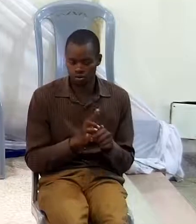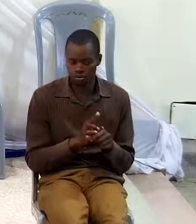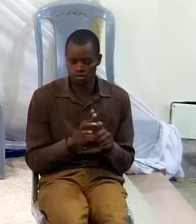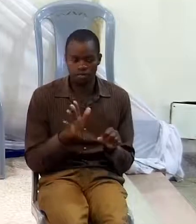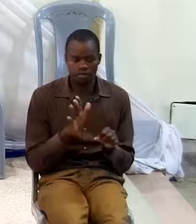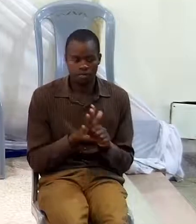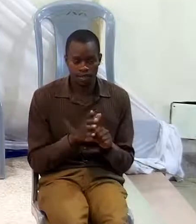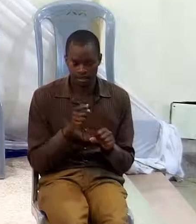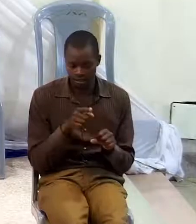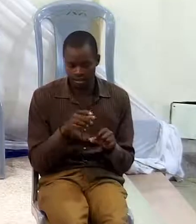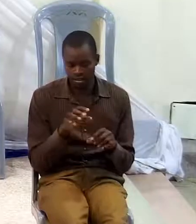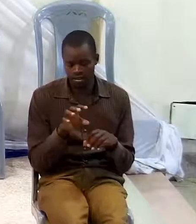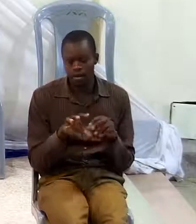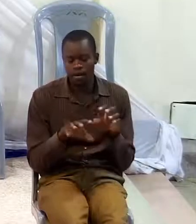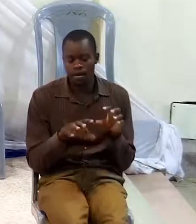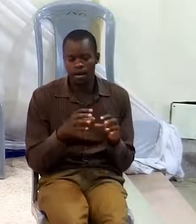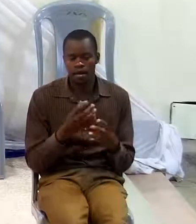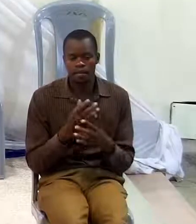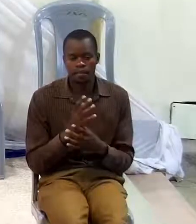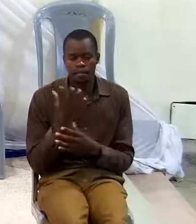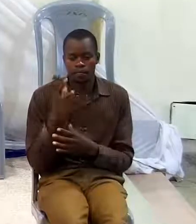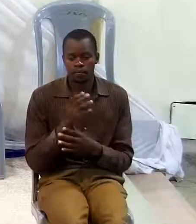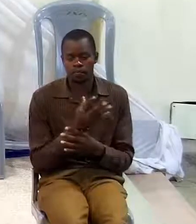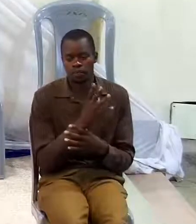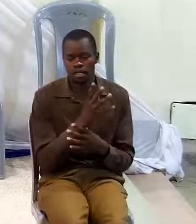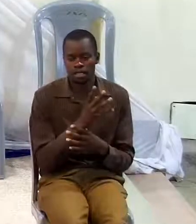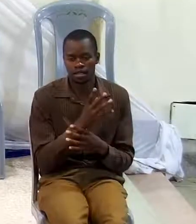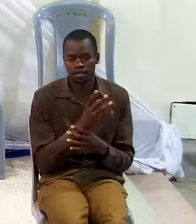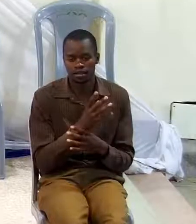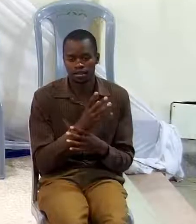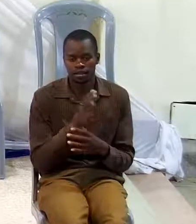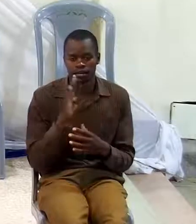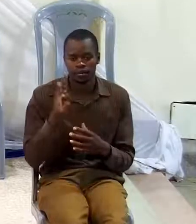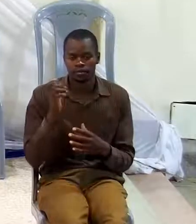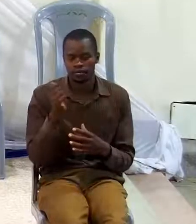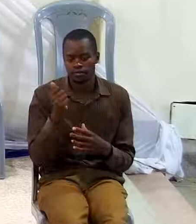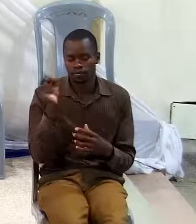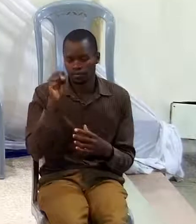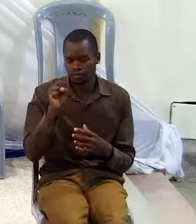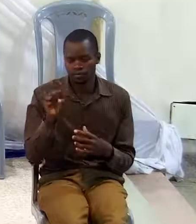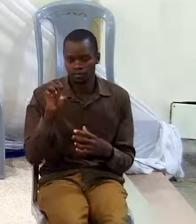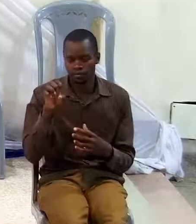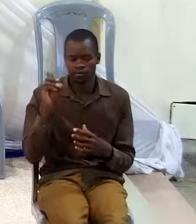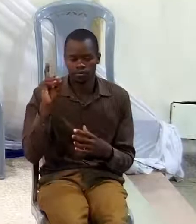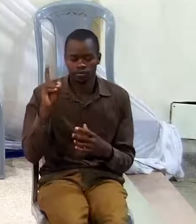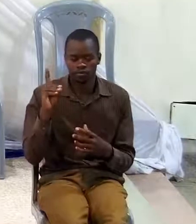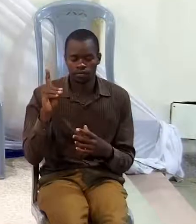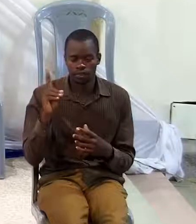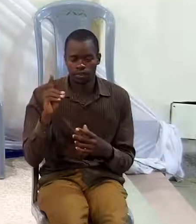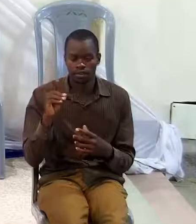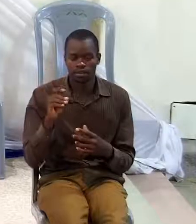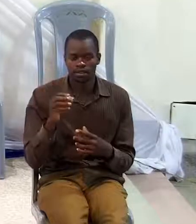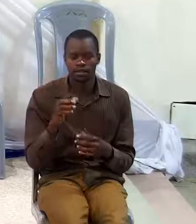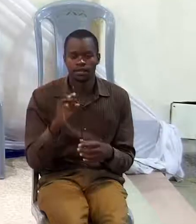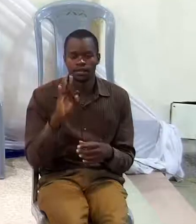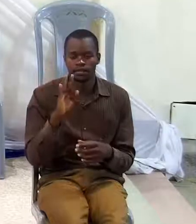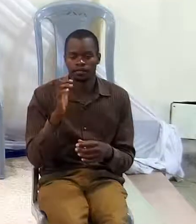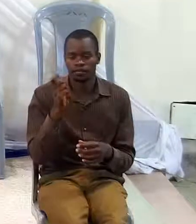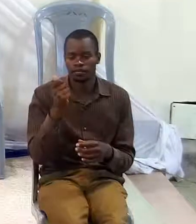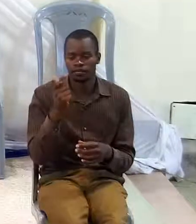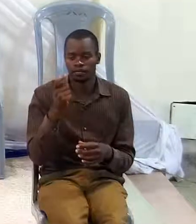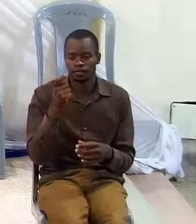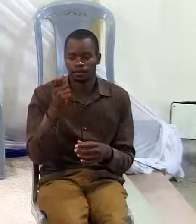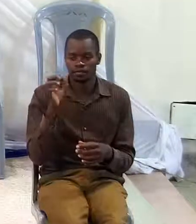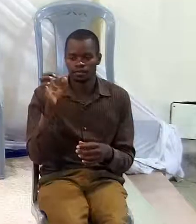proteins. Where you are using plant-based proteins, because plant-based proteins, they are also limited in essential proteins.